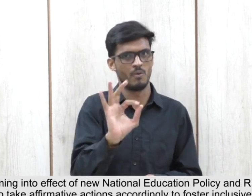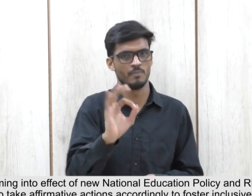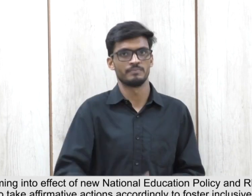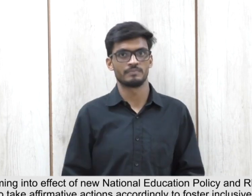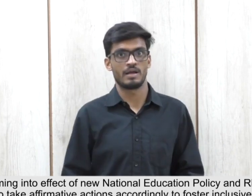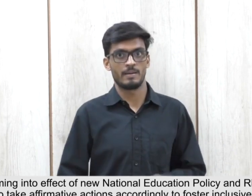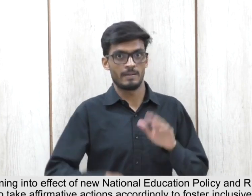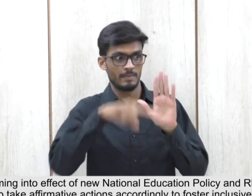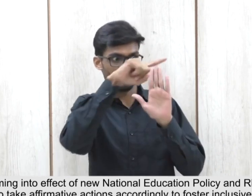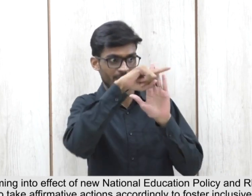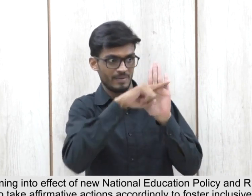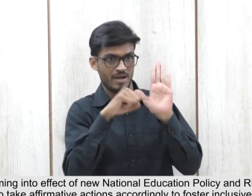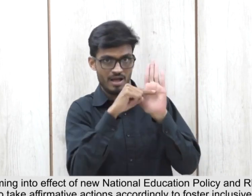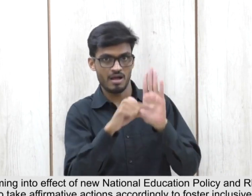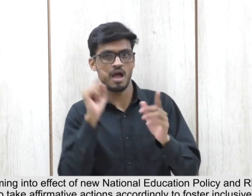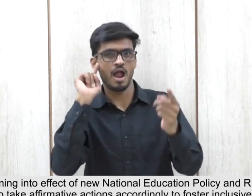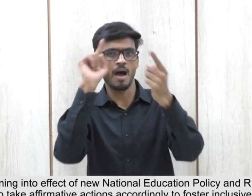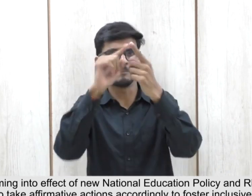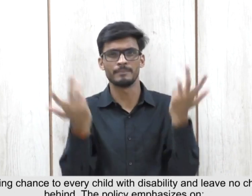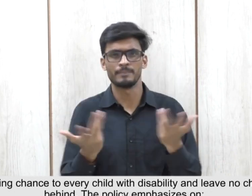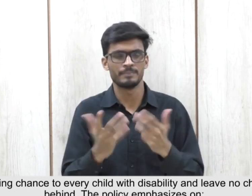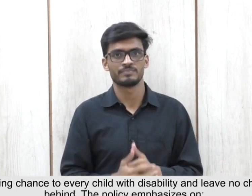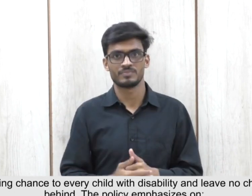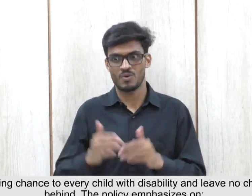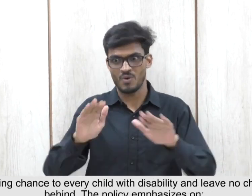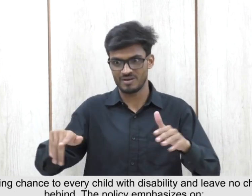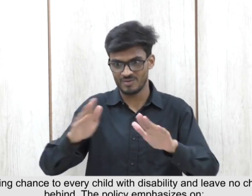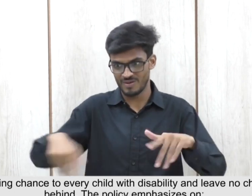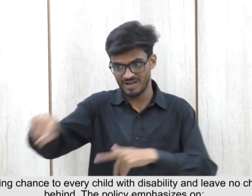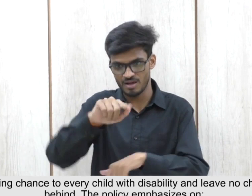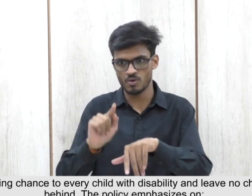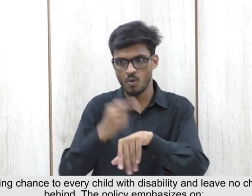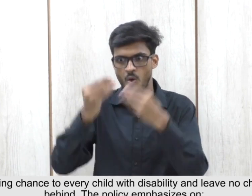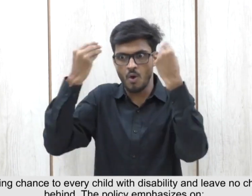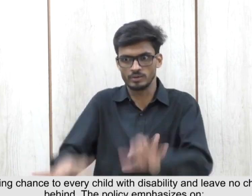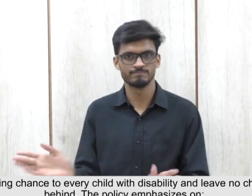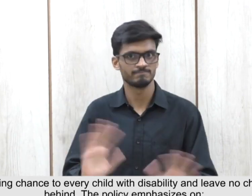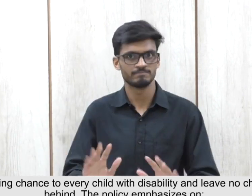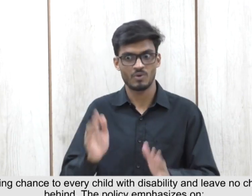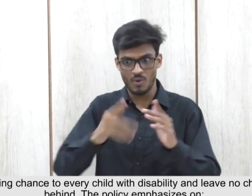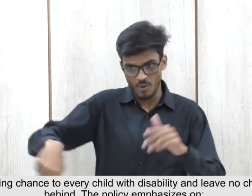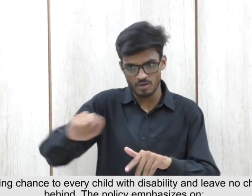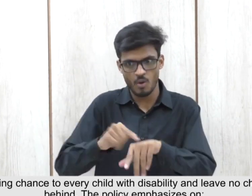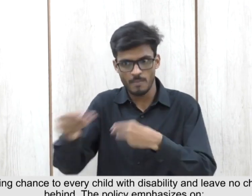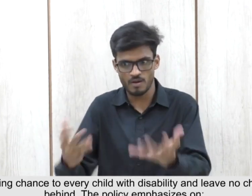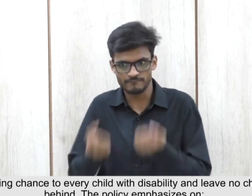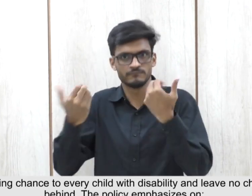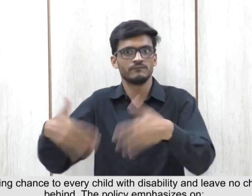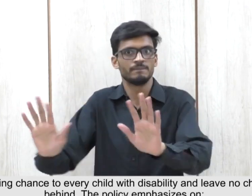to foster inclusive education. The policy aims at giving chance to every child with disability and leave no child with disability